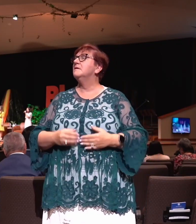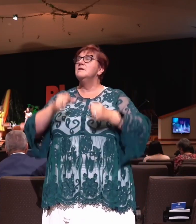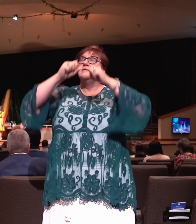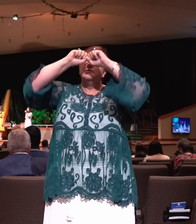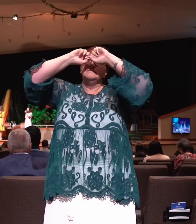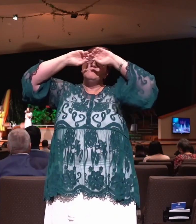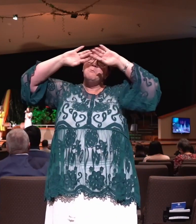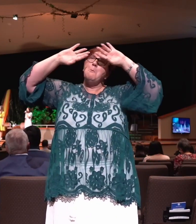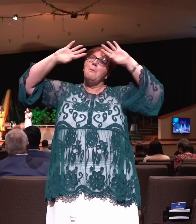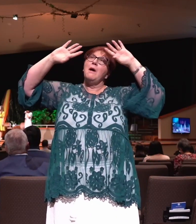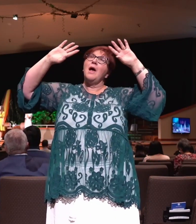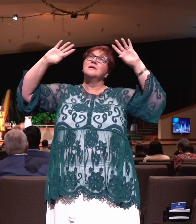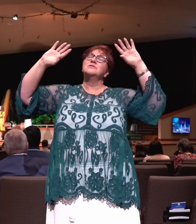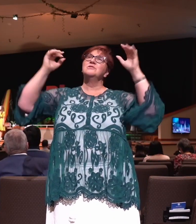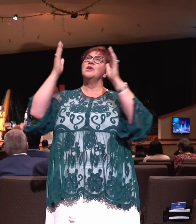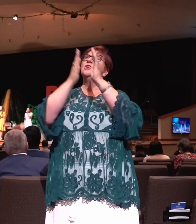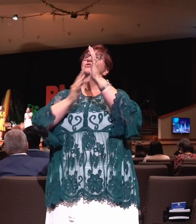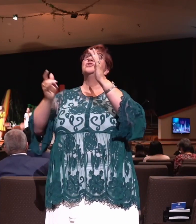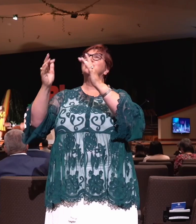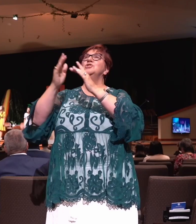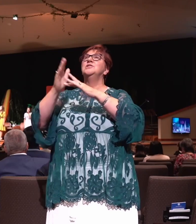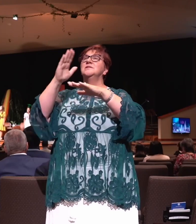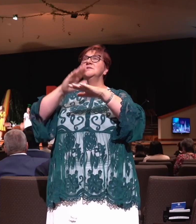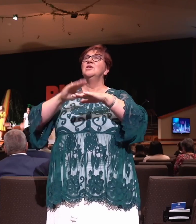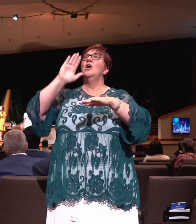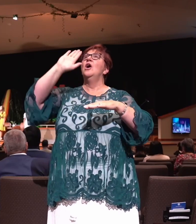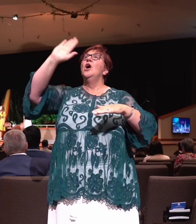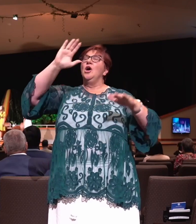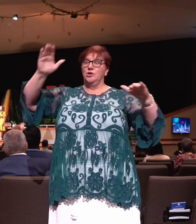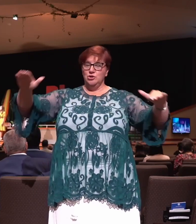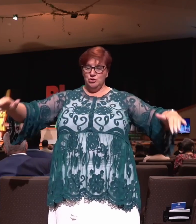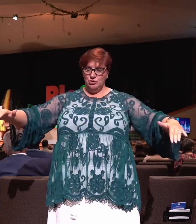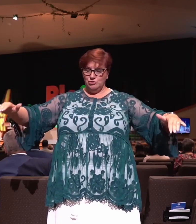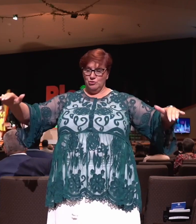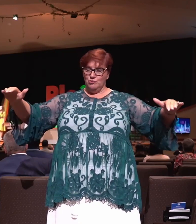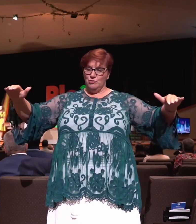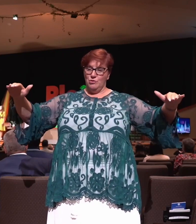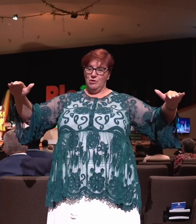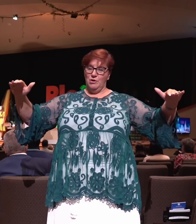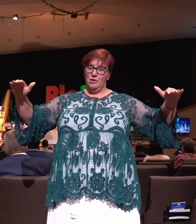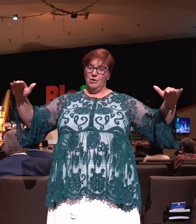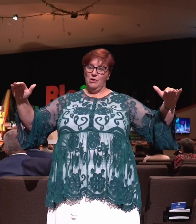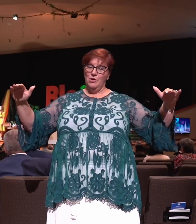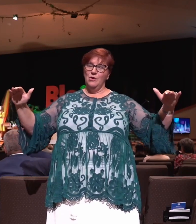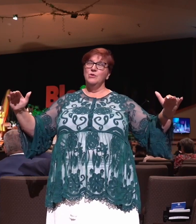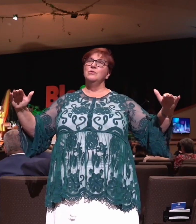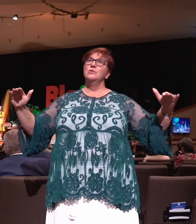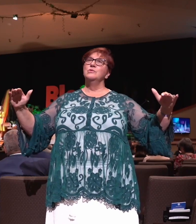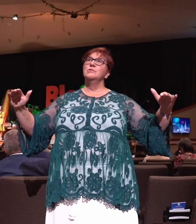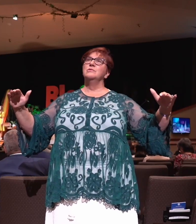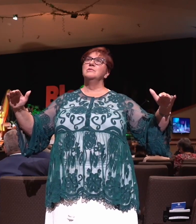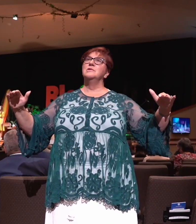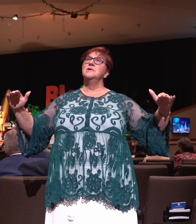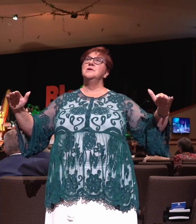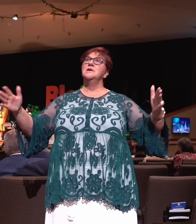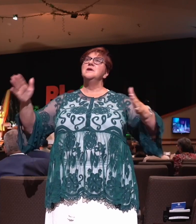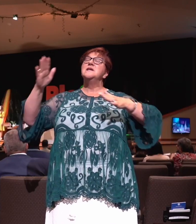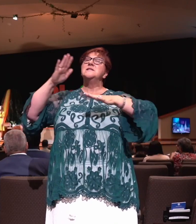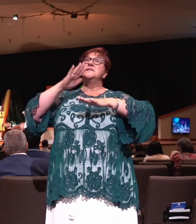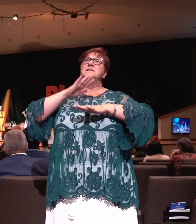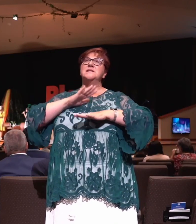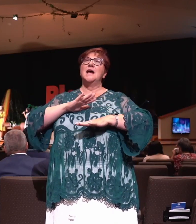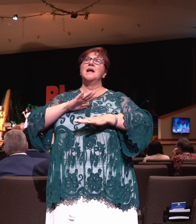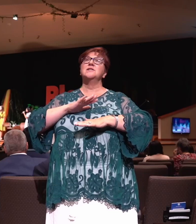done. Now on a throne of majesty, the Father's will